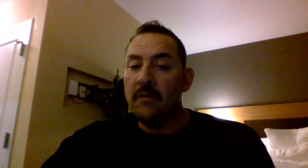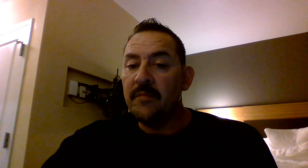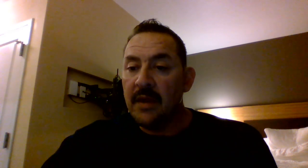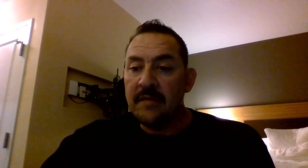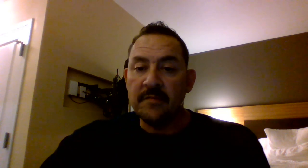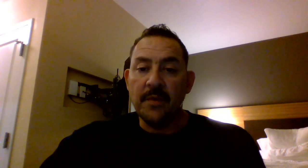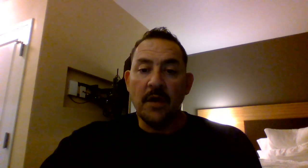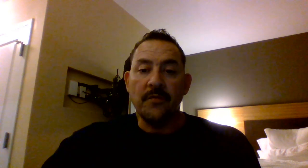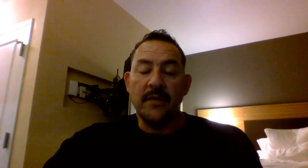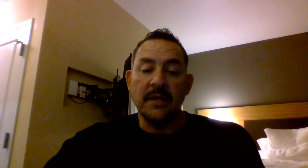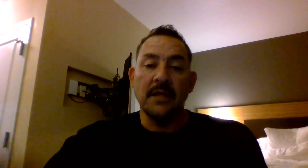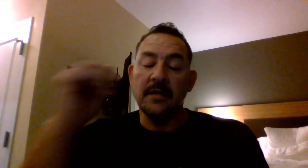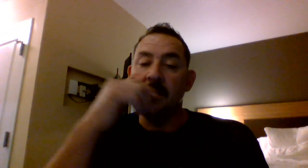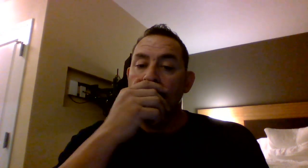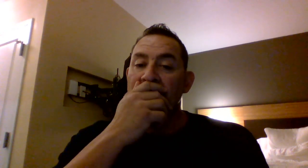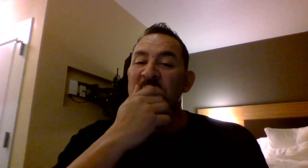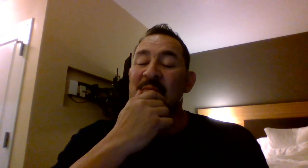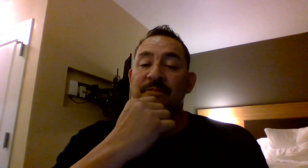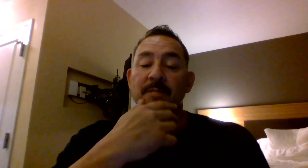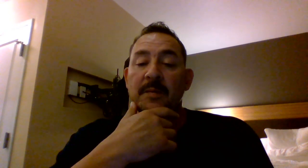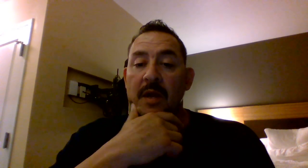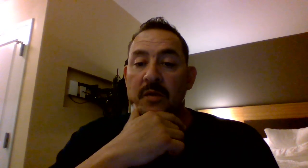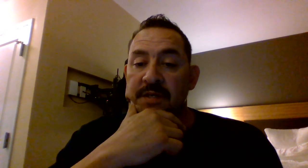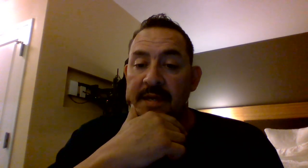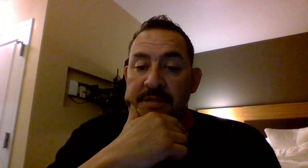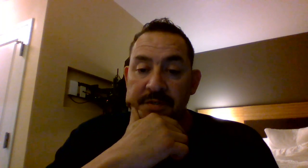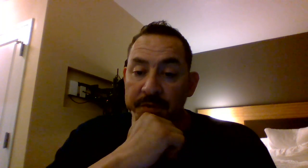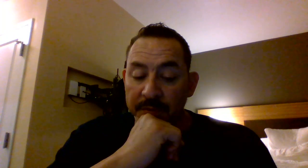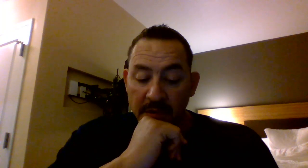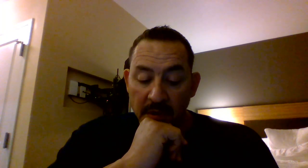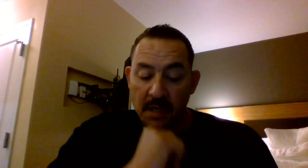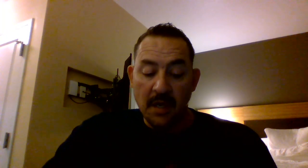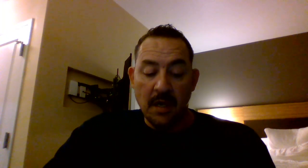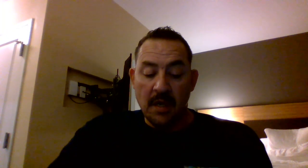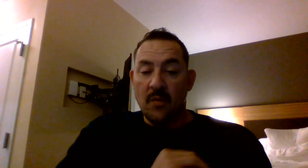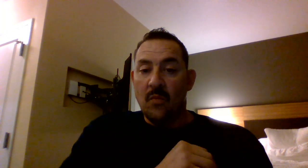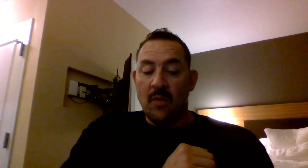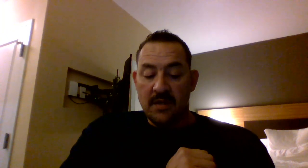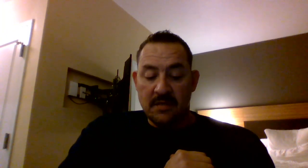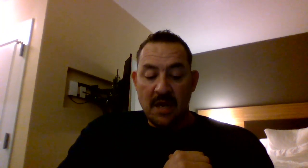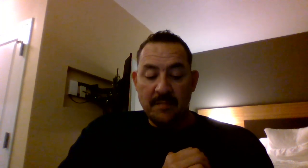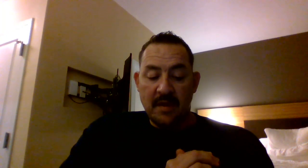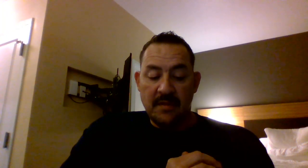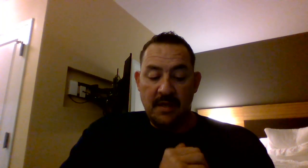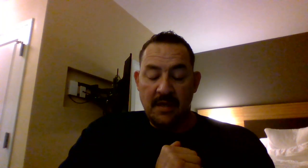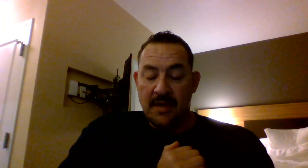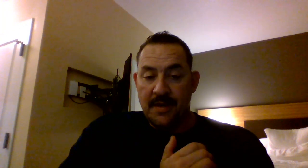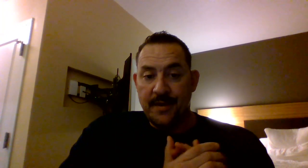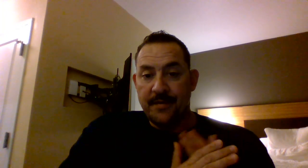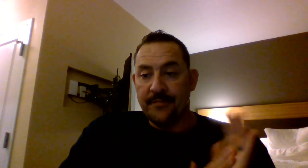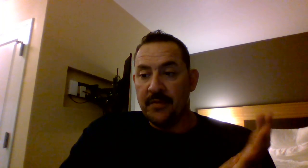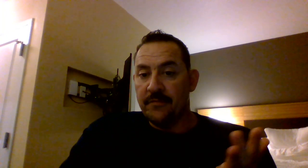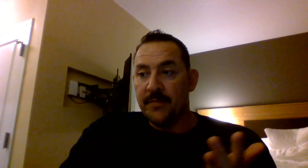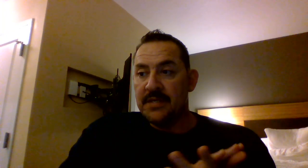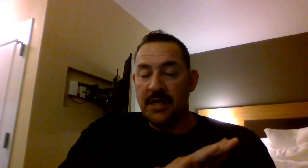Hello, everybody. This is Paul Ferreira again from Microbiology ASU. Want to talk about the